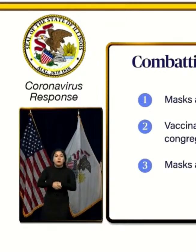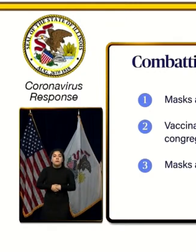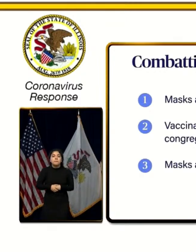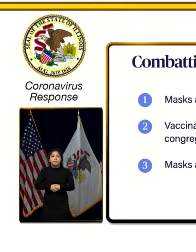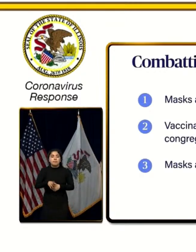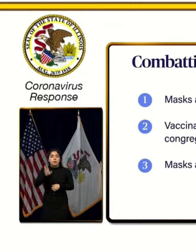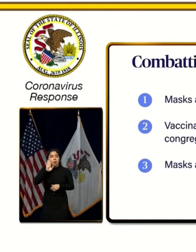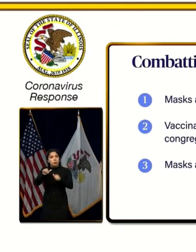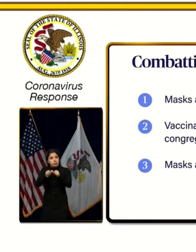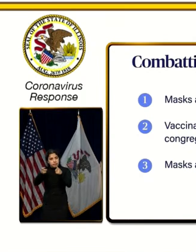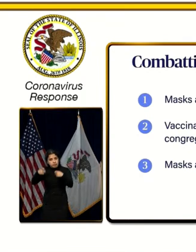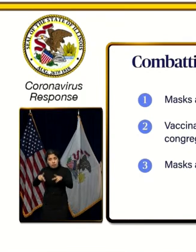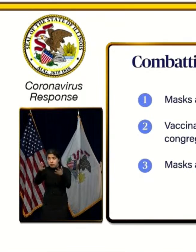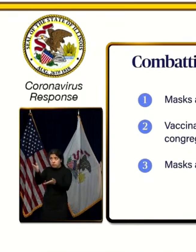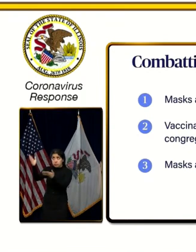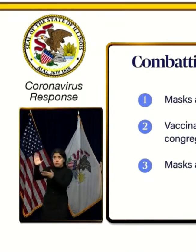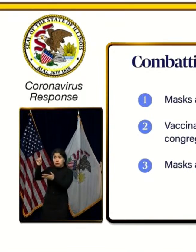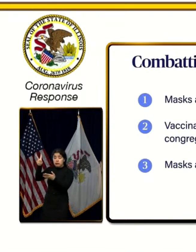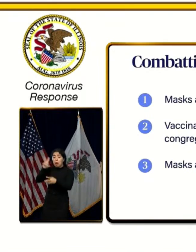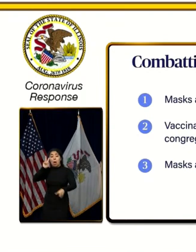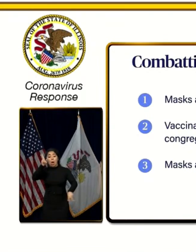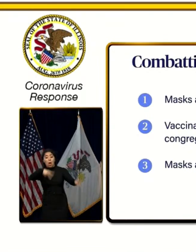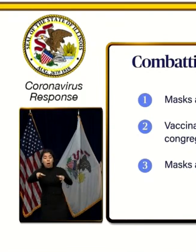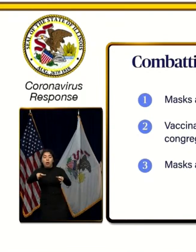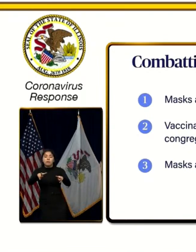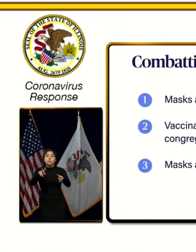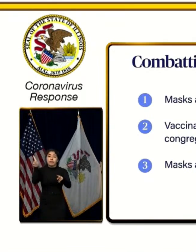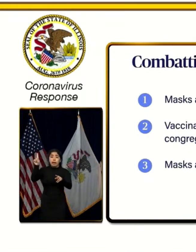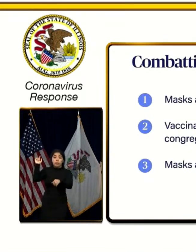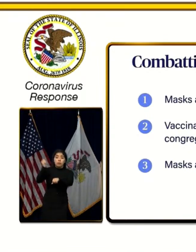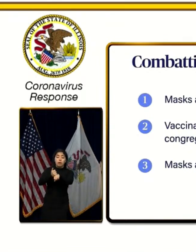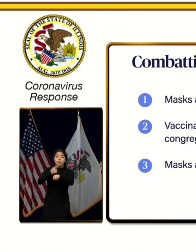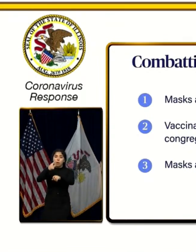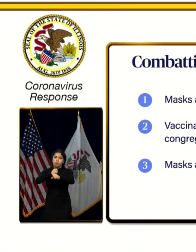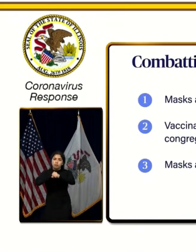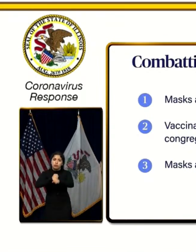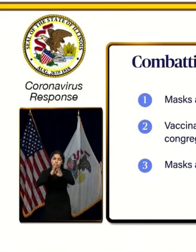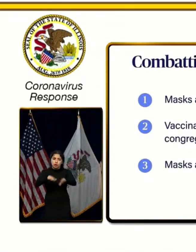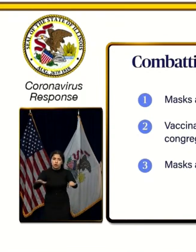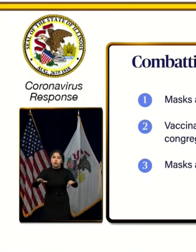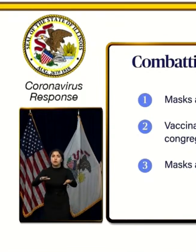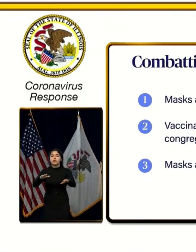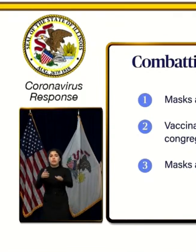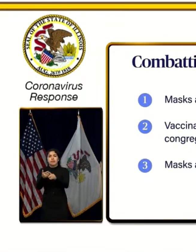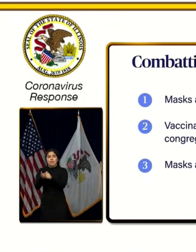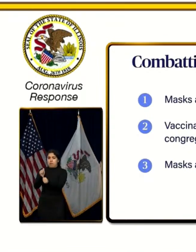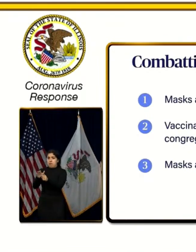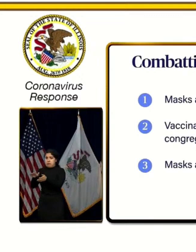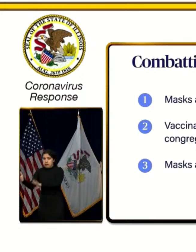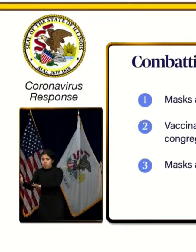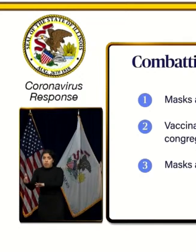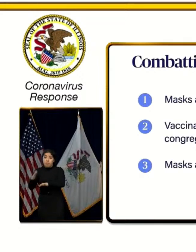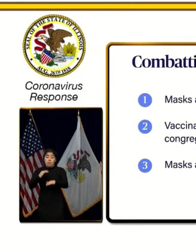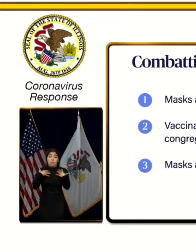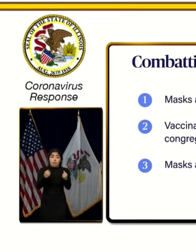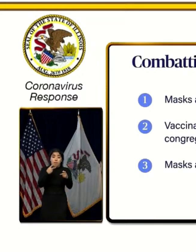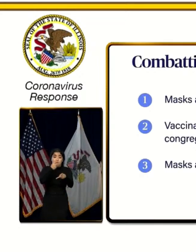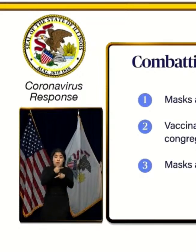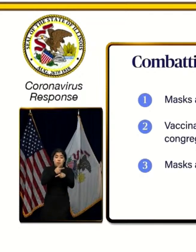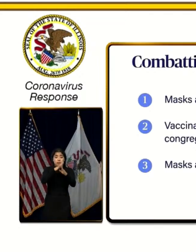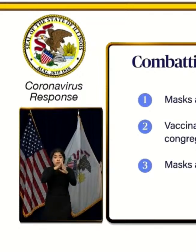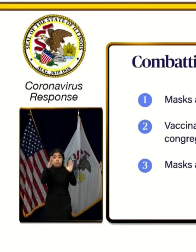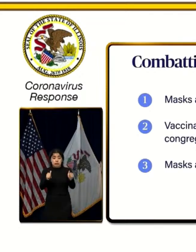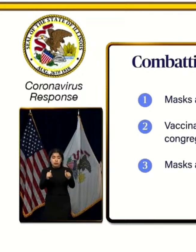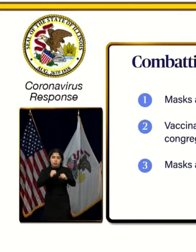all necessary action to protect children, prevent death, and support our healthcare systems. I'm